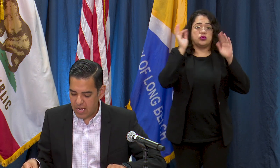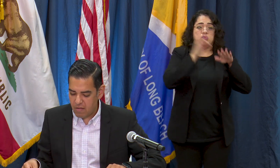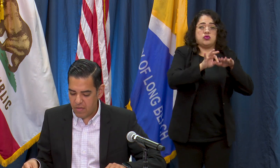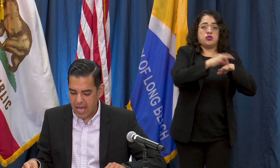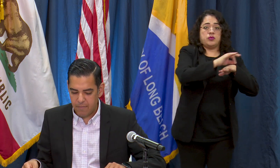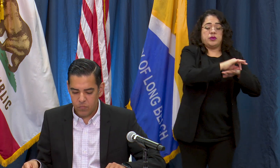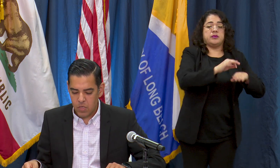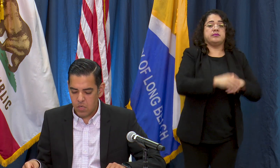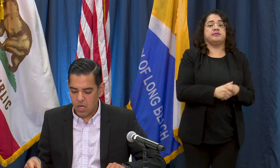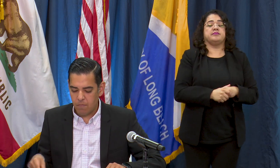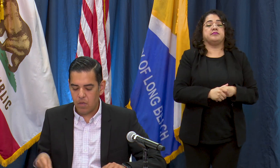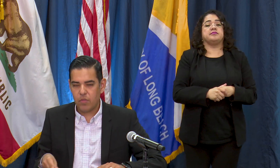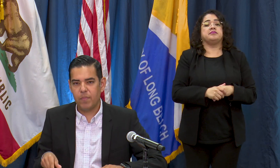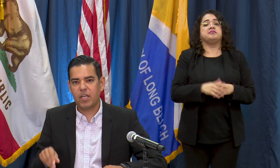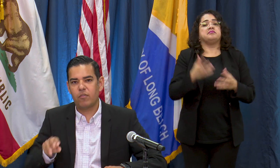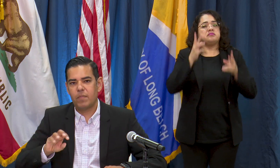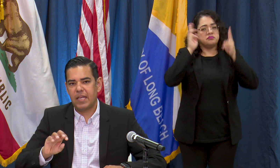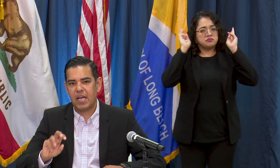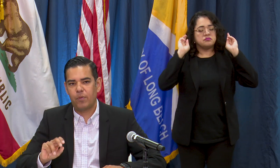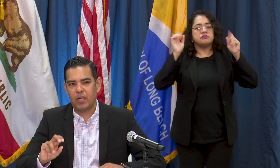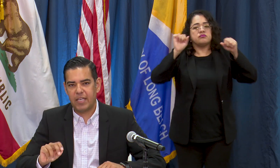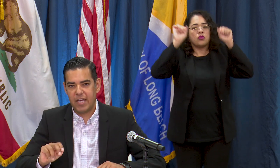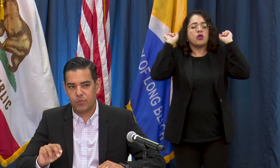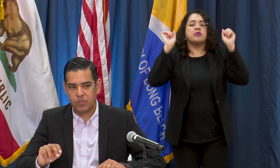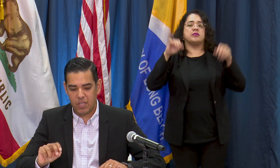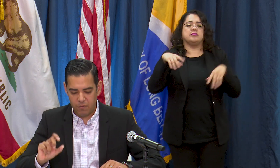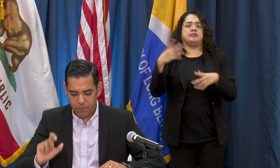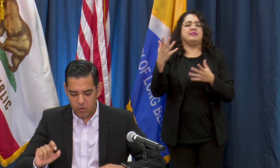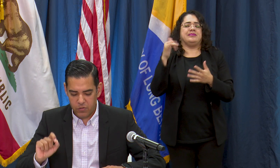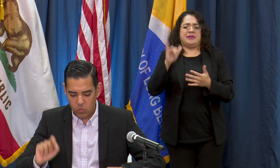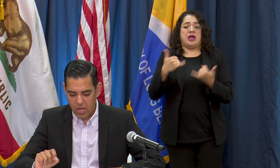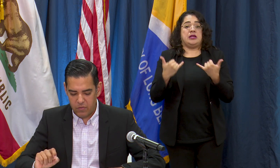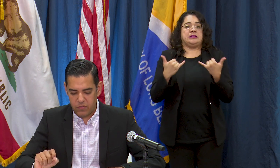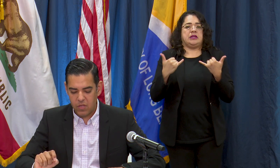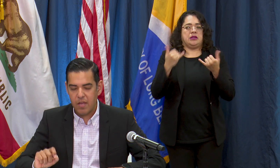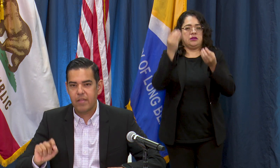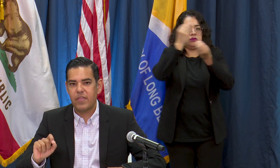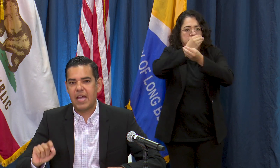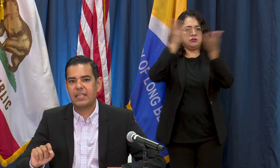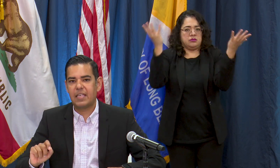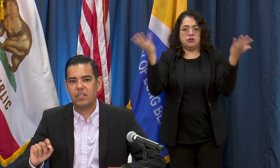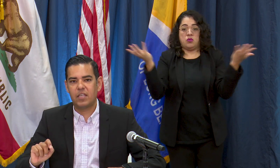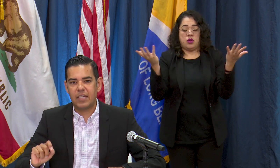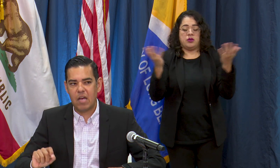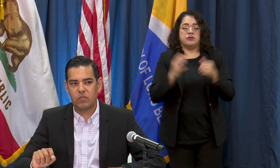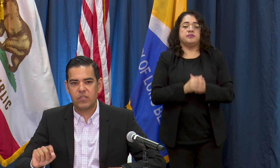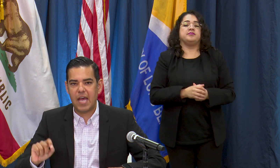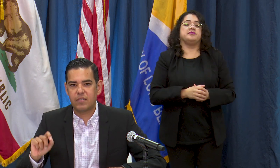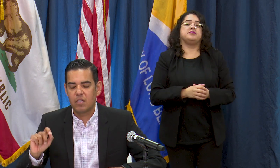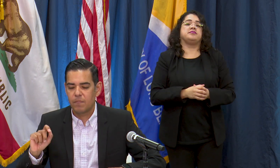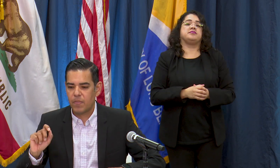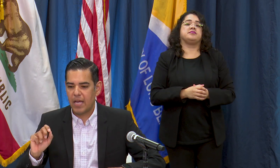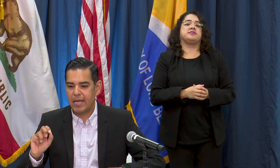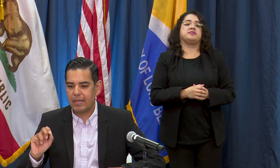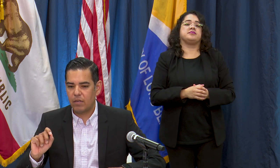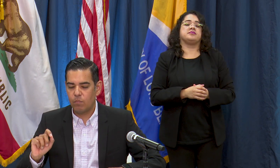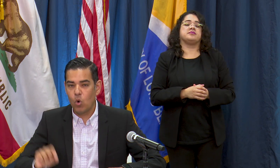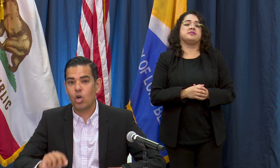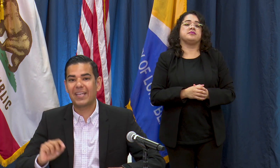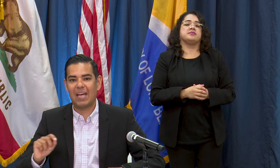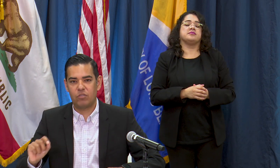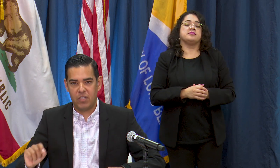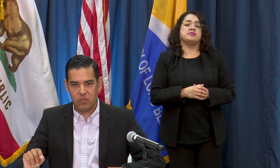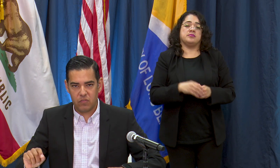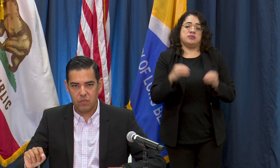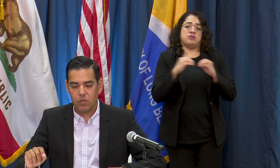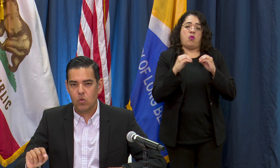first say that the governor made a couple key announcements today. The first was that he did announce that